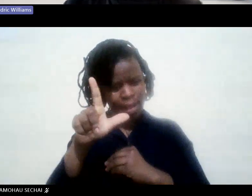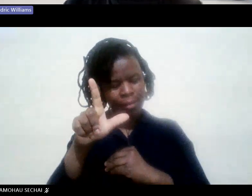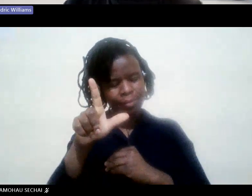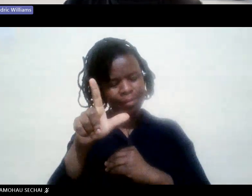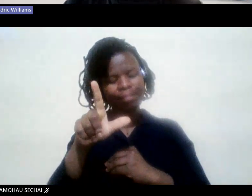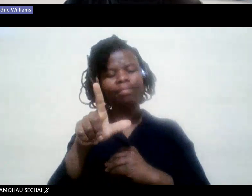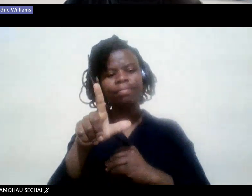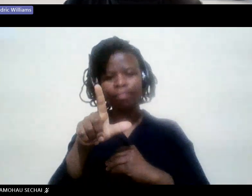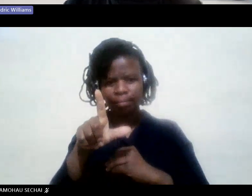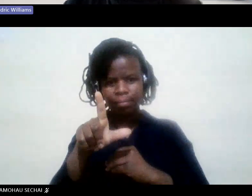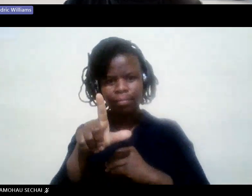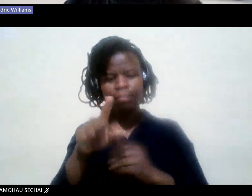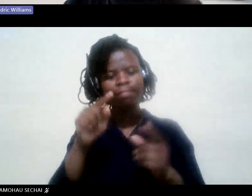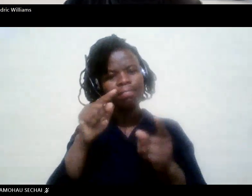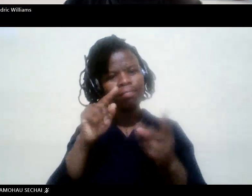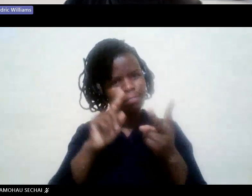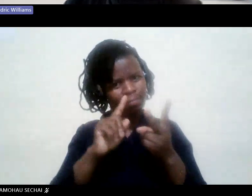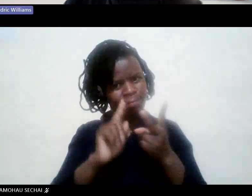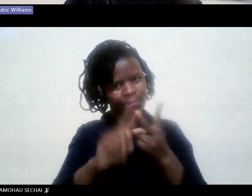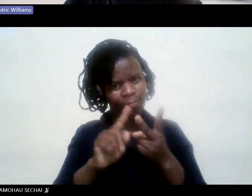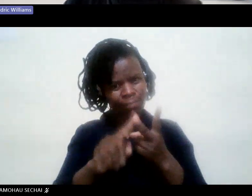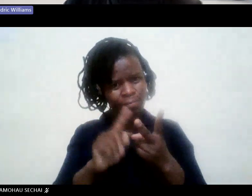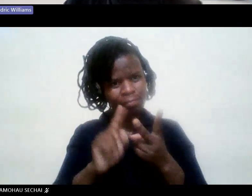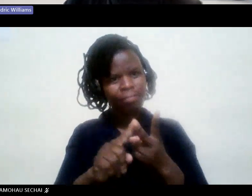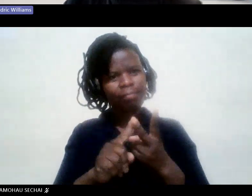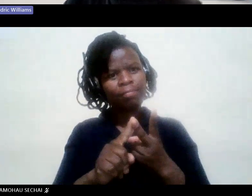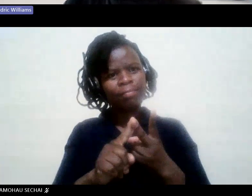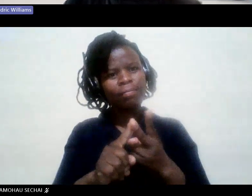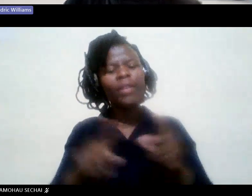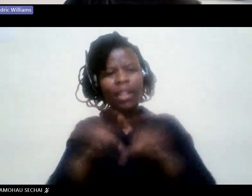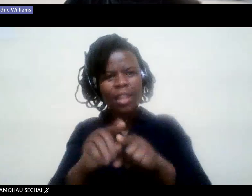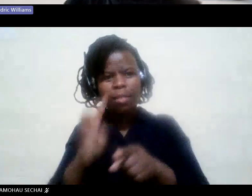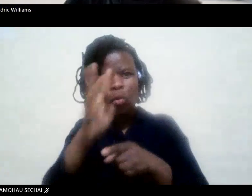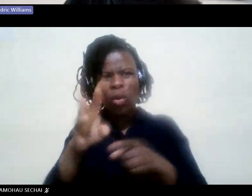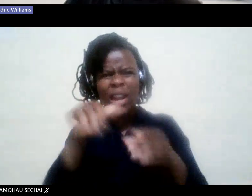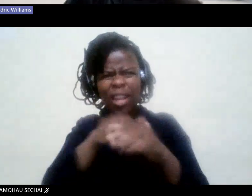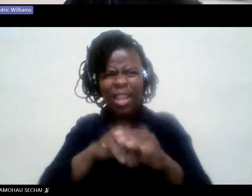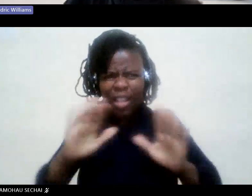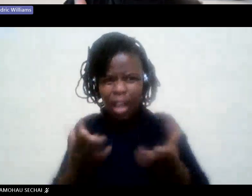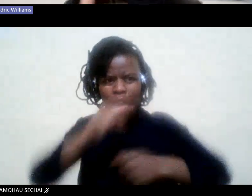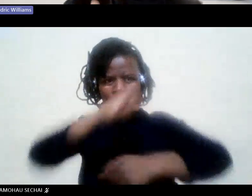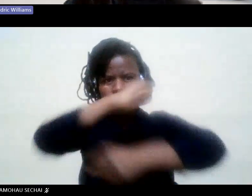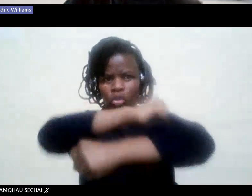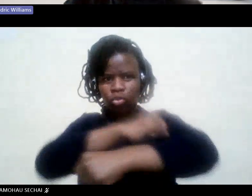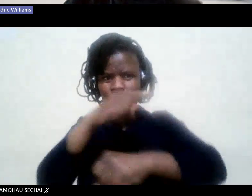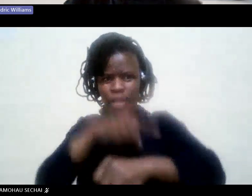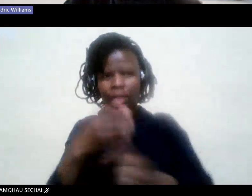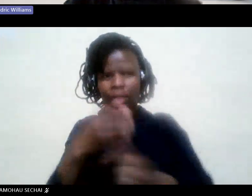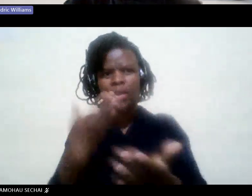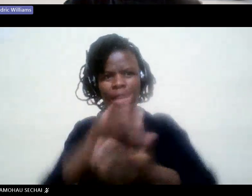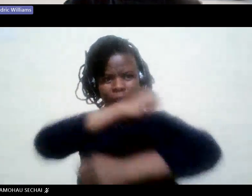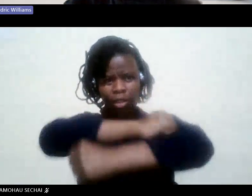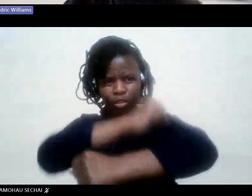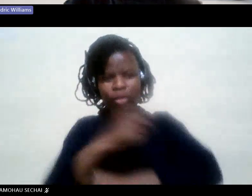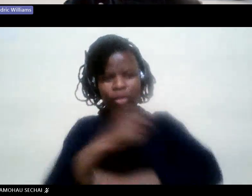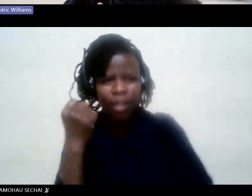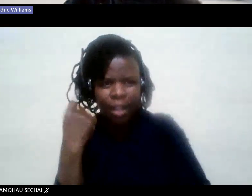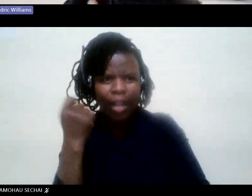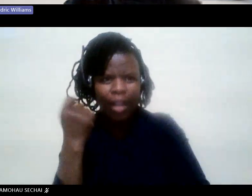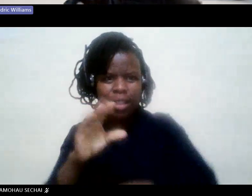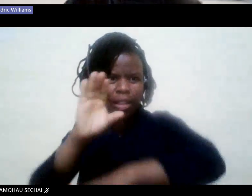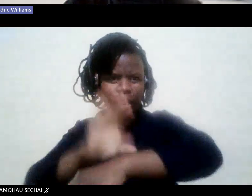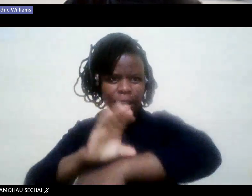What is the first one? The engagement. How are we going to engage the student so that the student understand the curricula, what